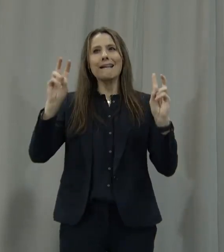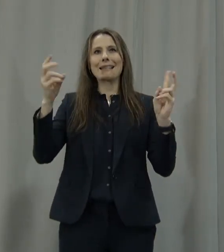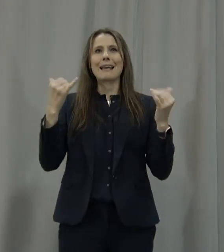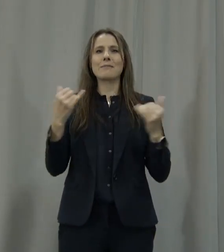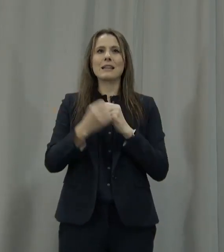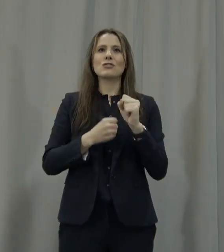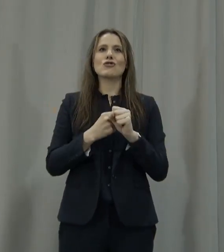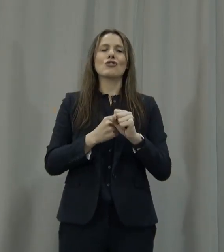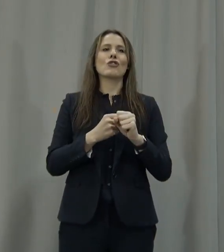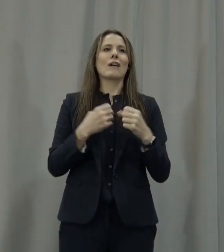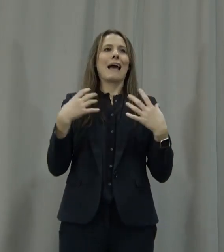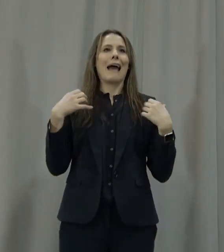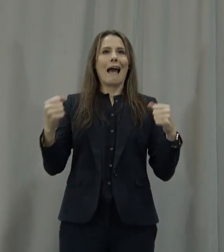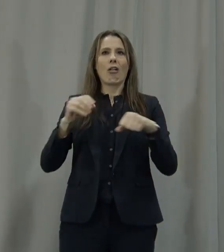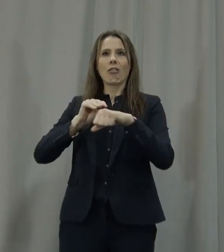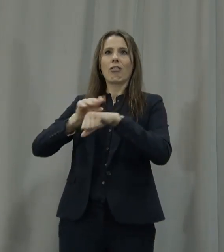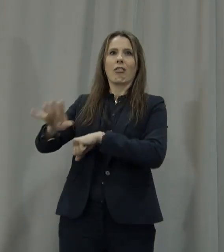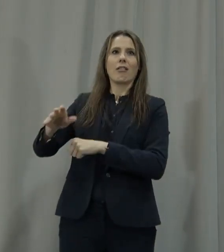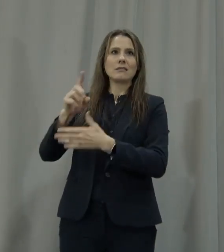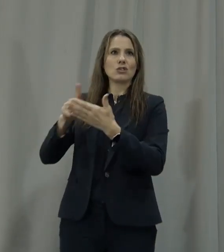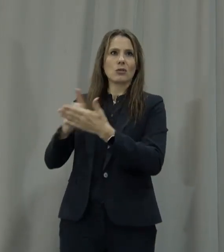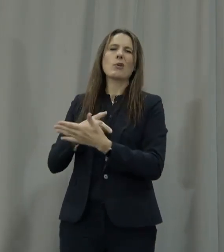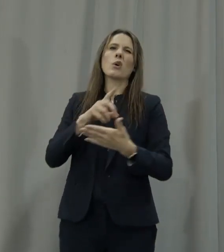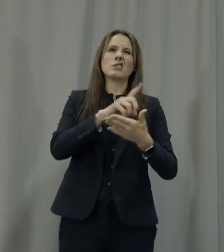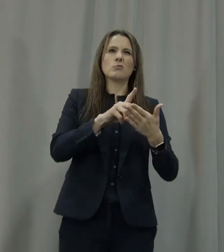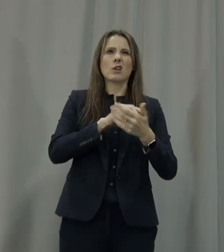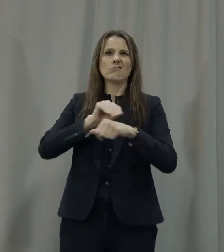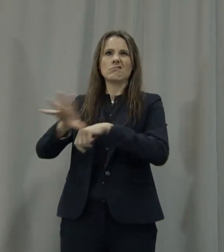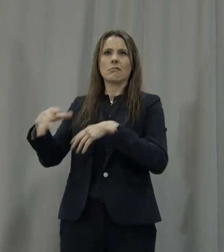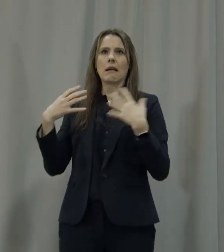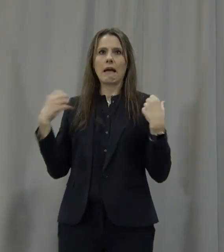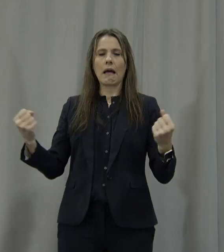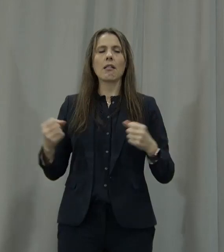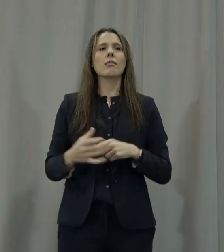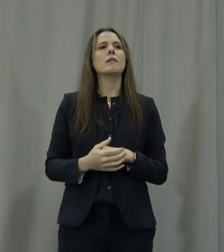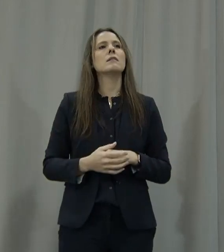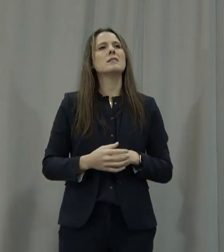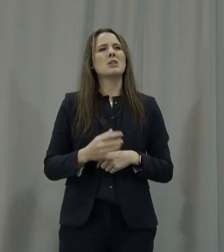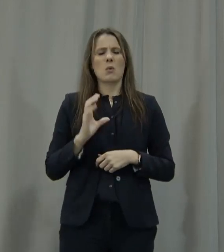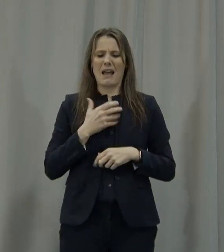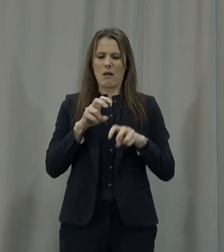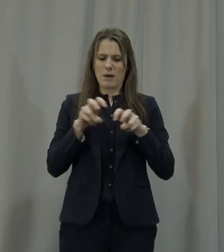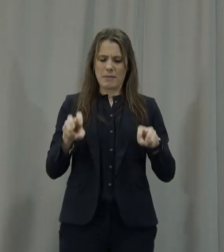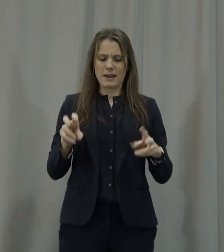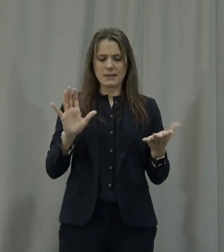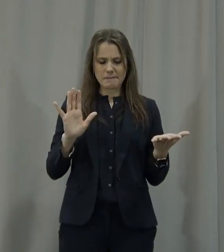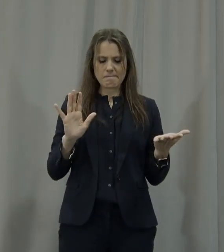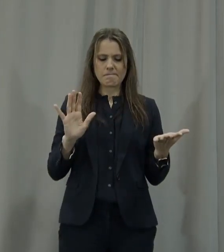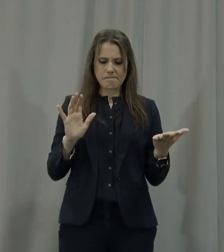and discrimination. Our panelists concluded that moving the needle on health equity